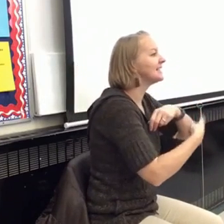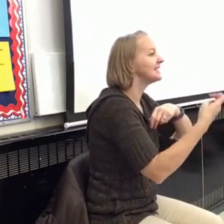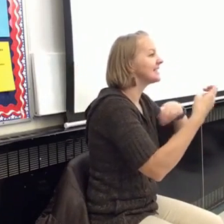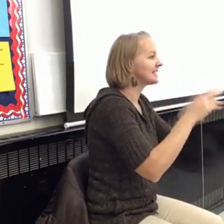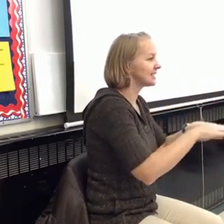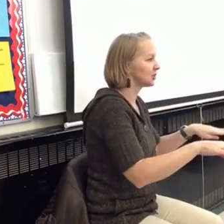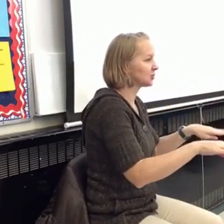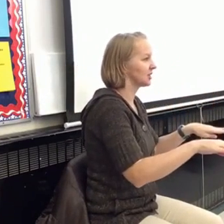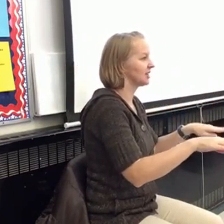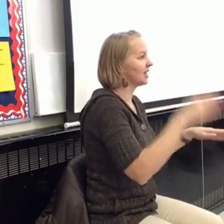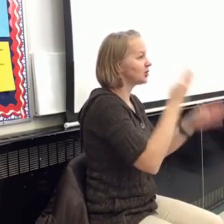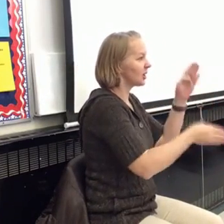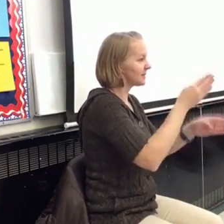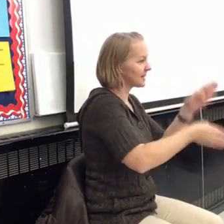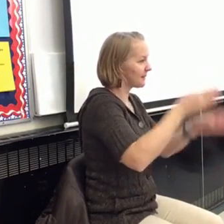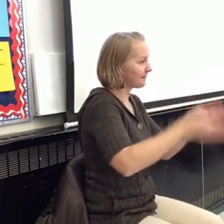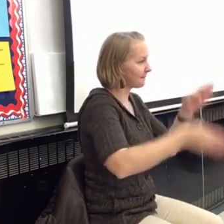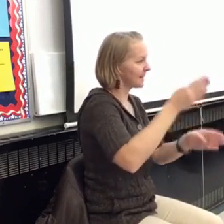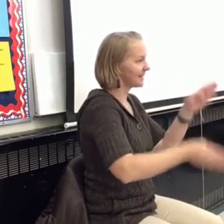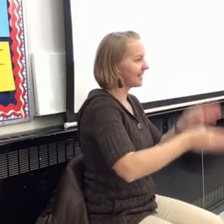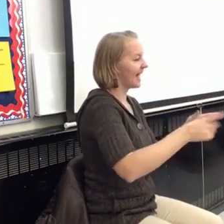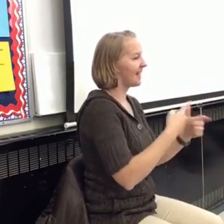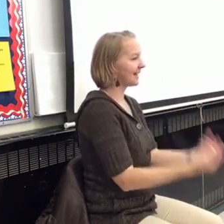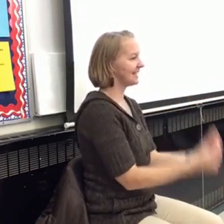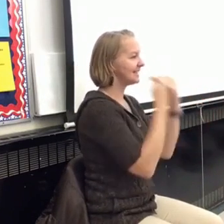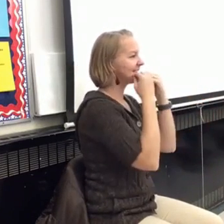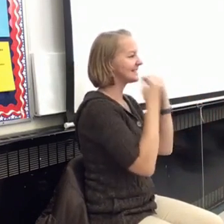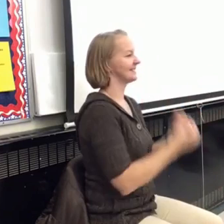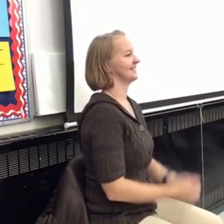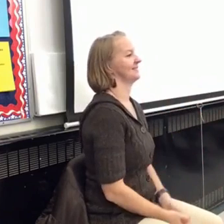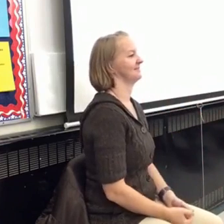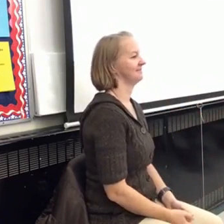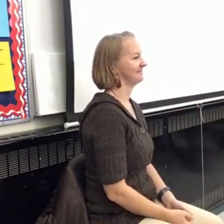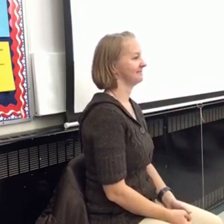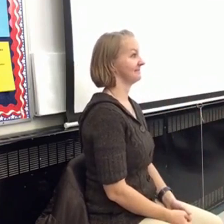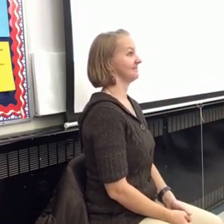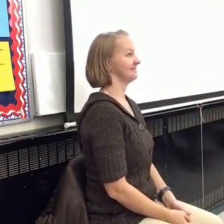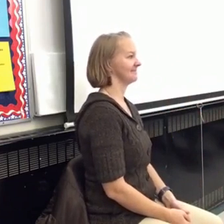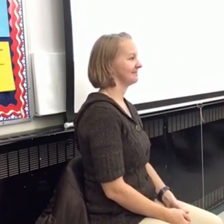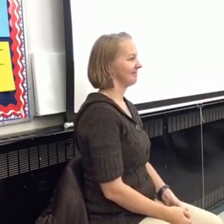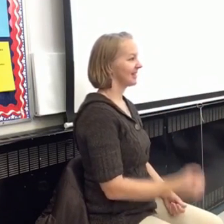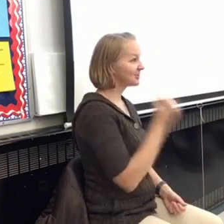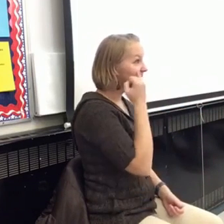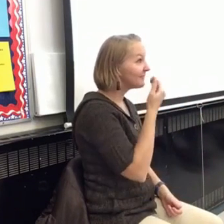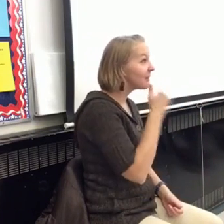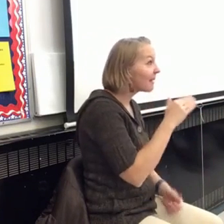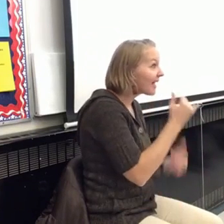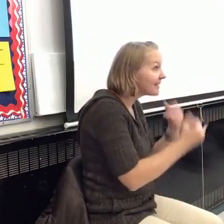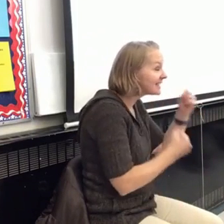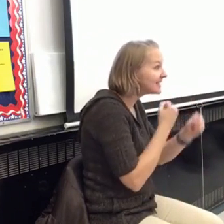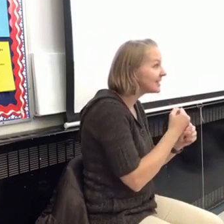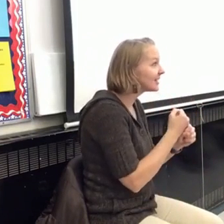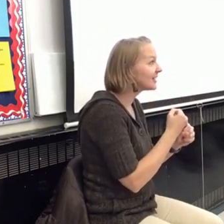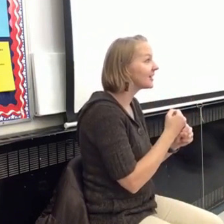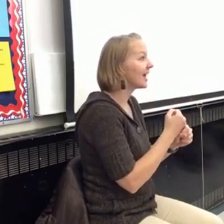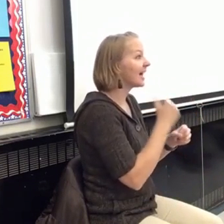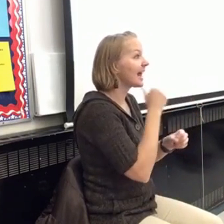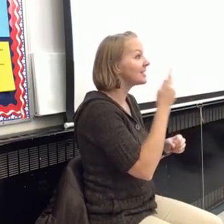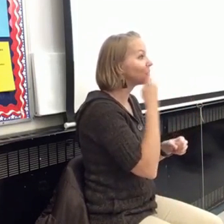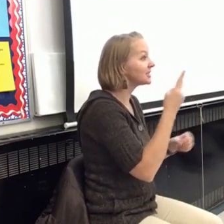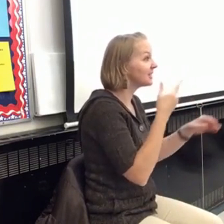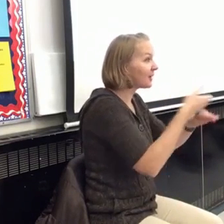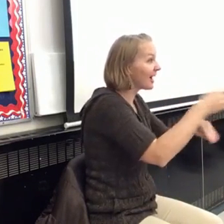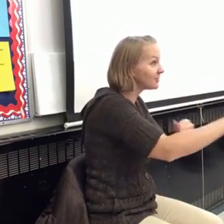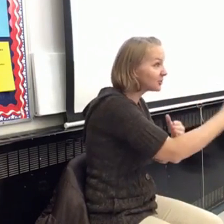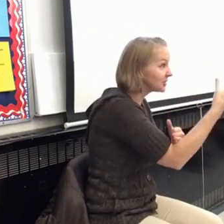children, he chops them up into little pieces, and then he eats them. So, if you're bad this year and I don't see you after Christmas break,